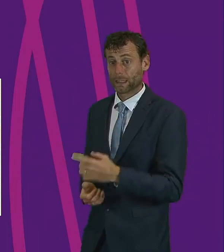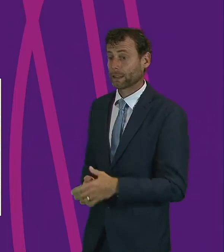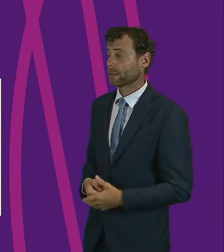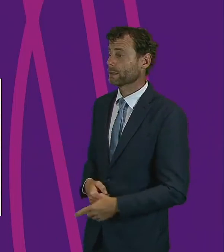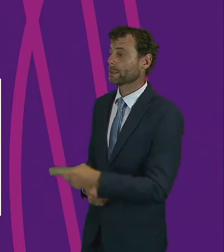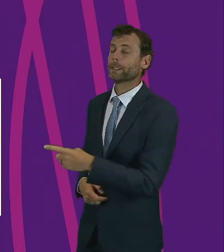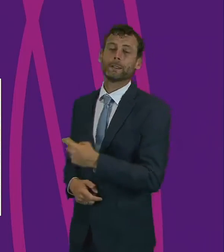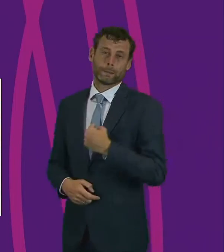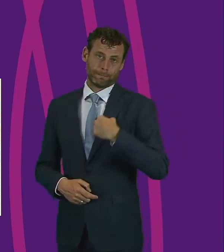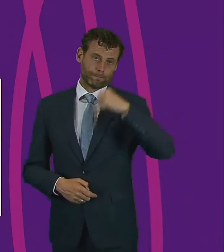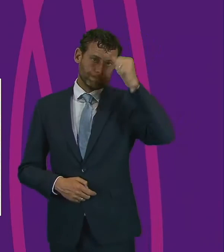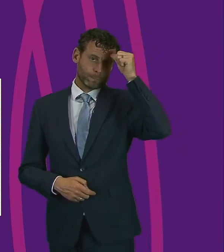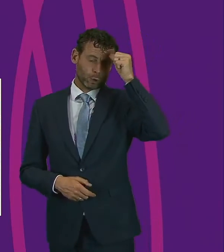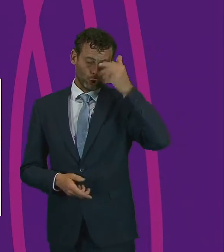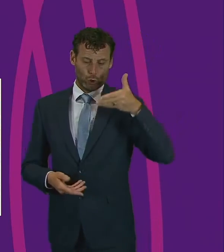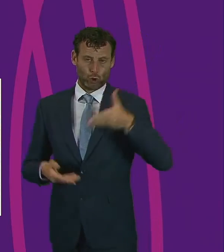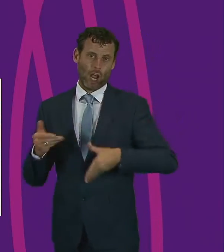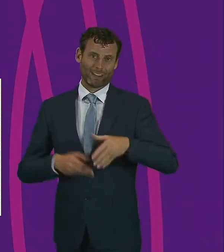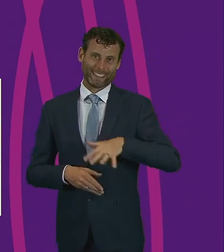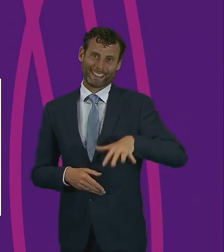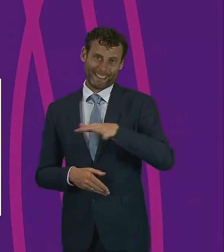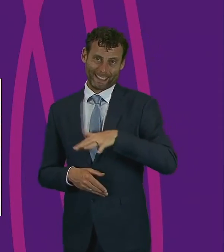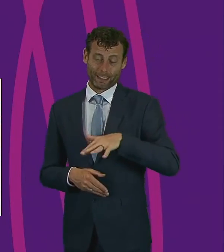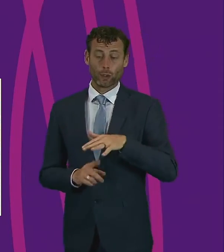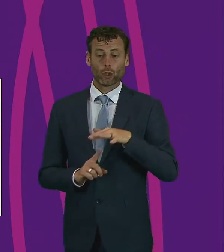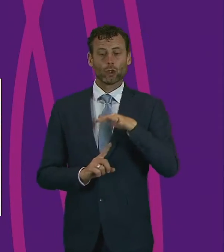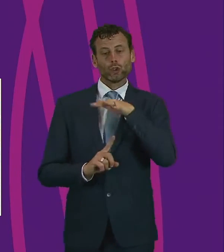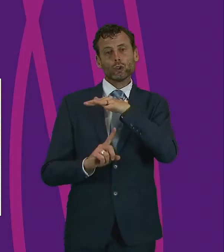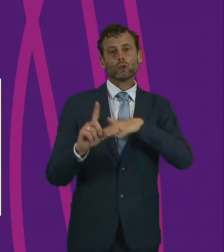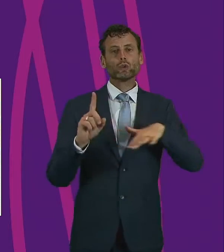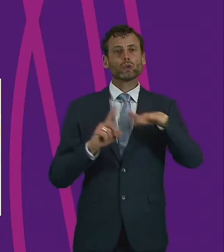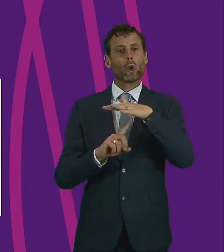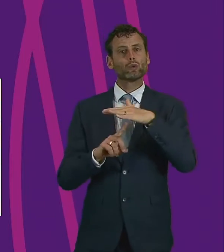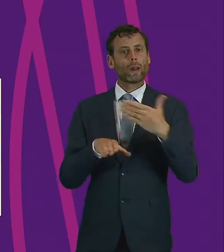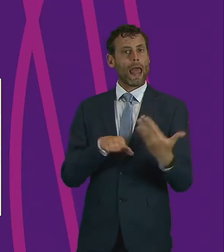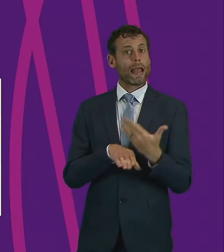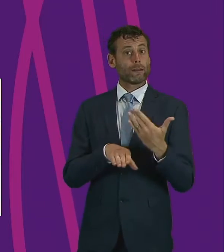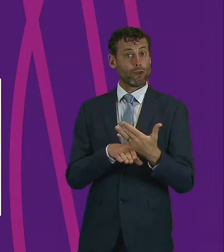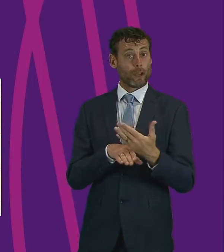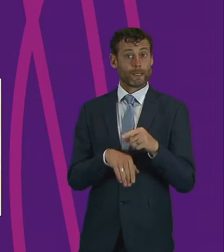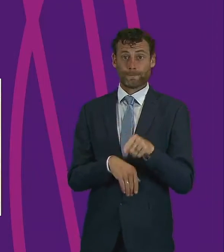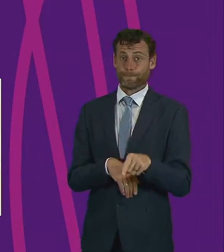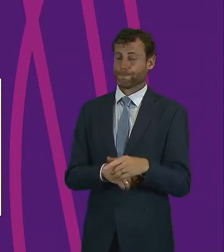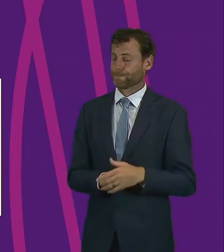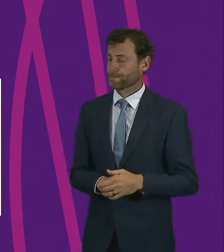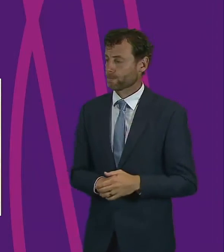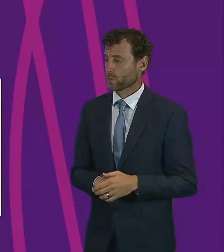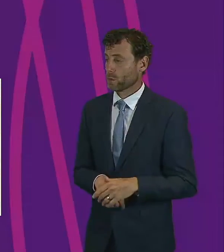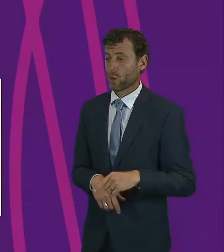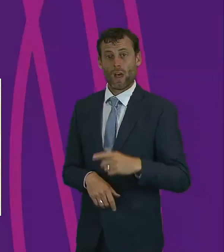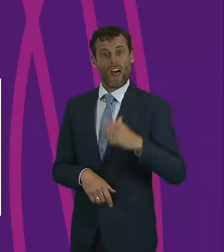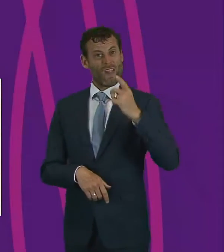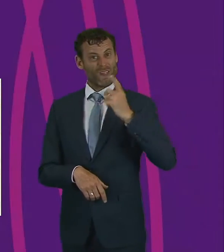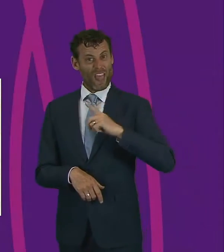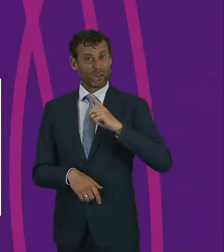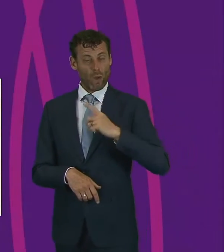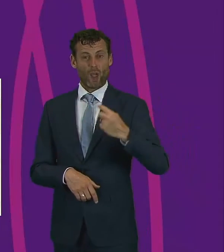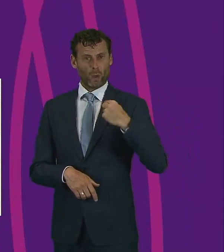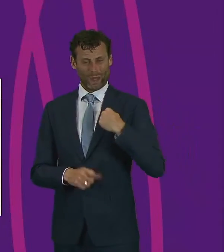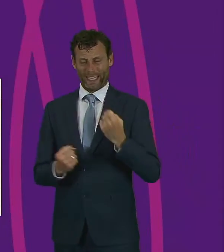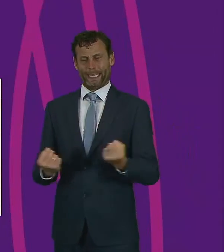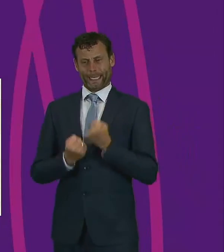aware of the charitable sector and indeed social enterprise sector, and it was one of the reasons in terms of our response that we expanded